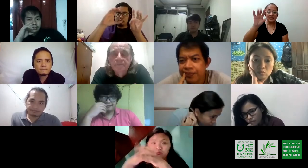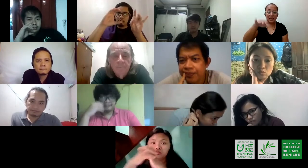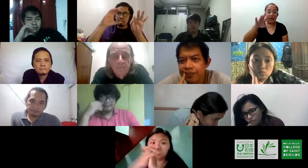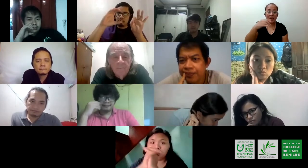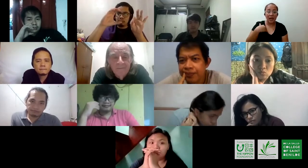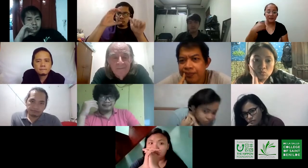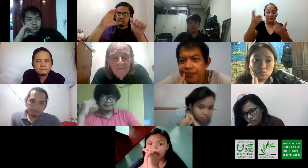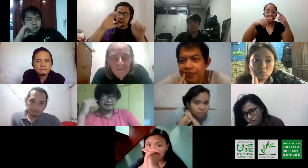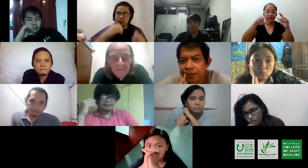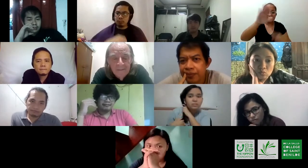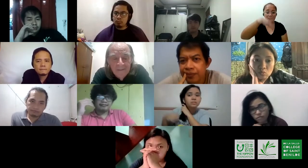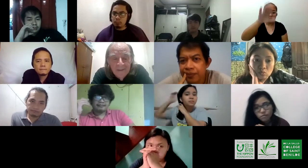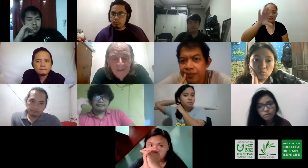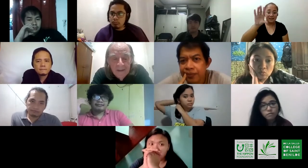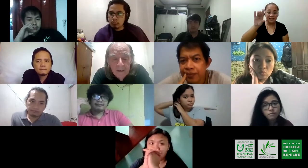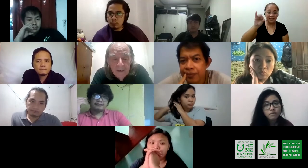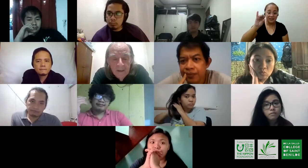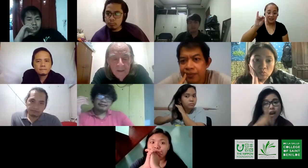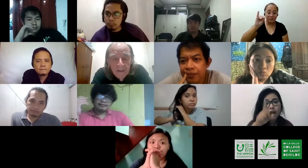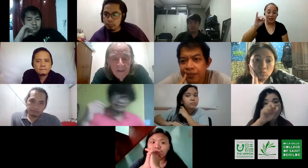language?